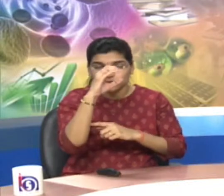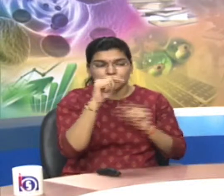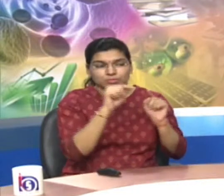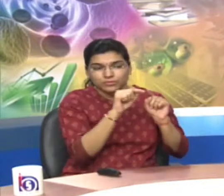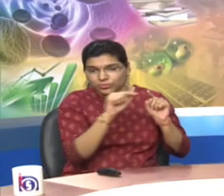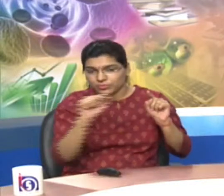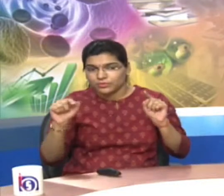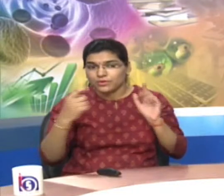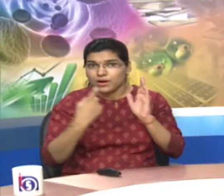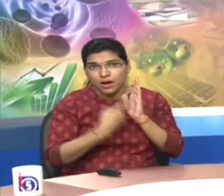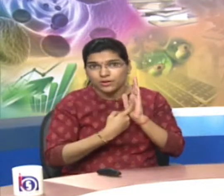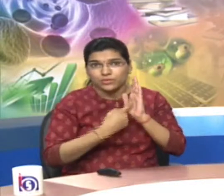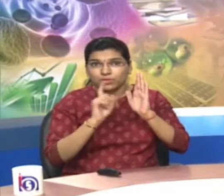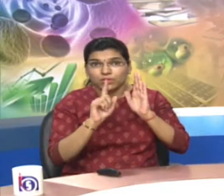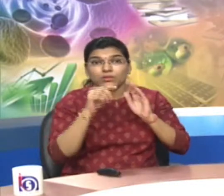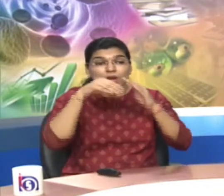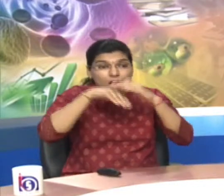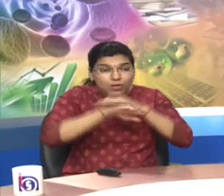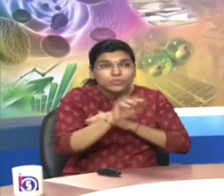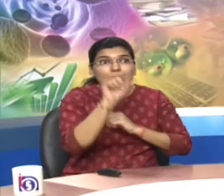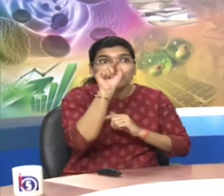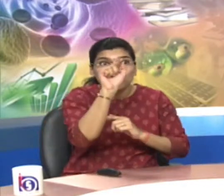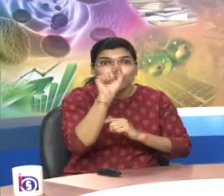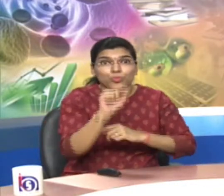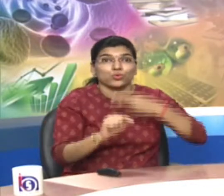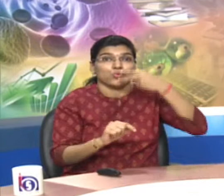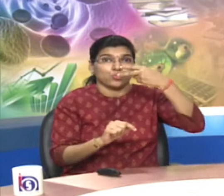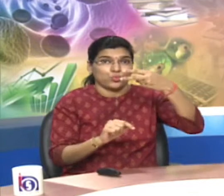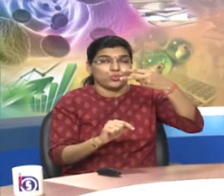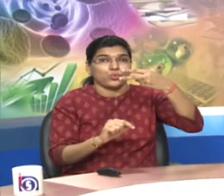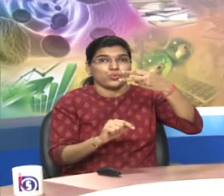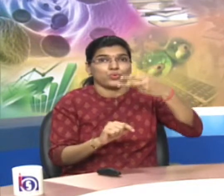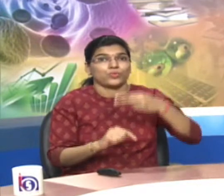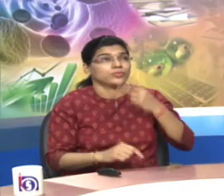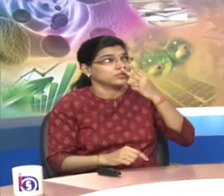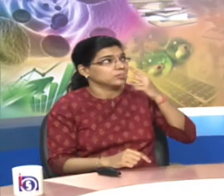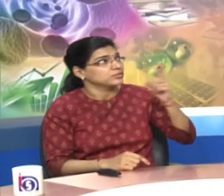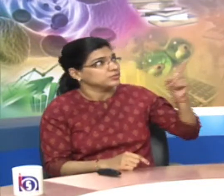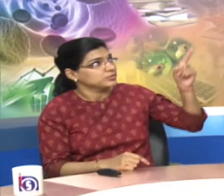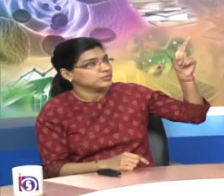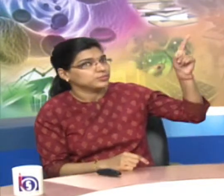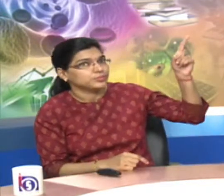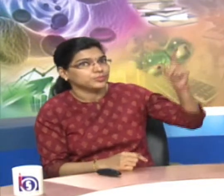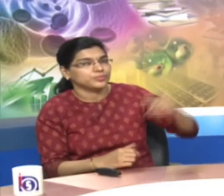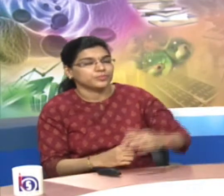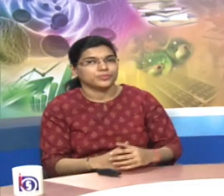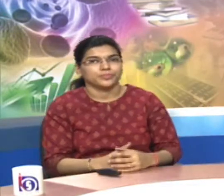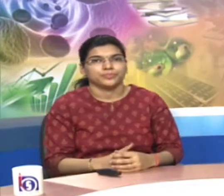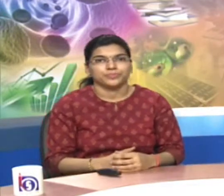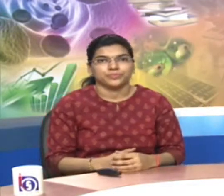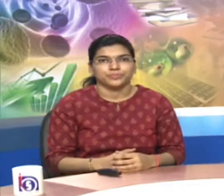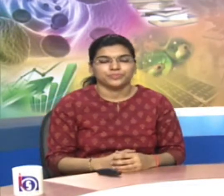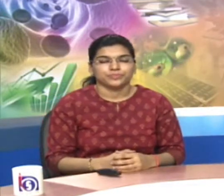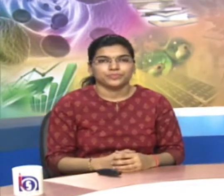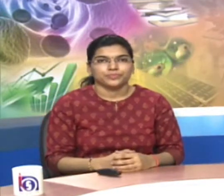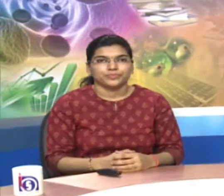columns and rows. There are few points. You can see on the screen